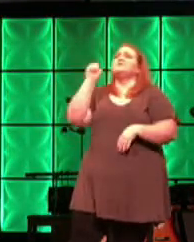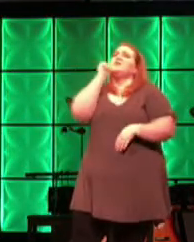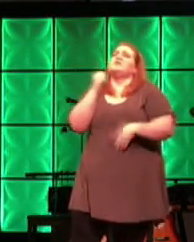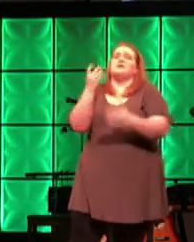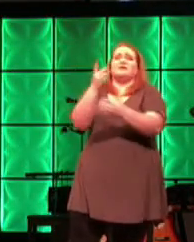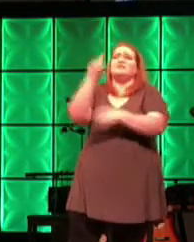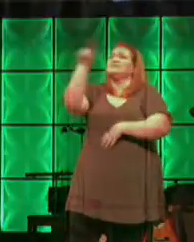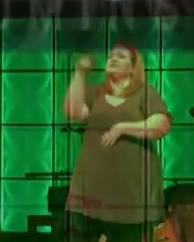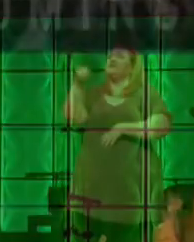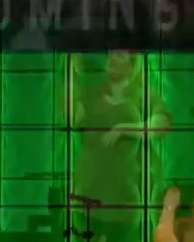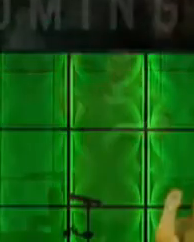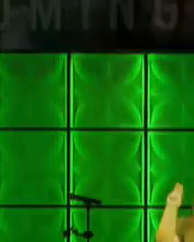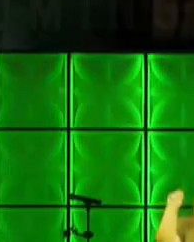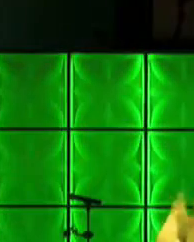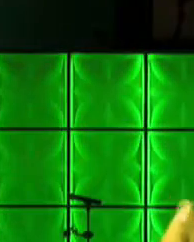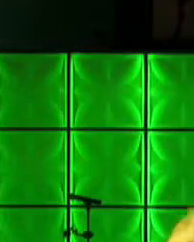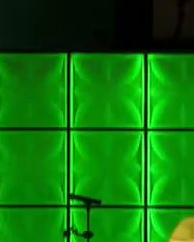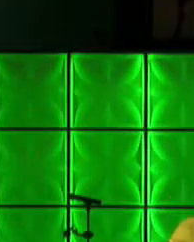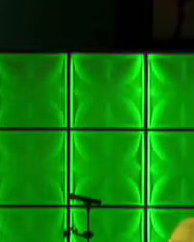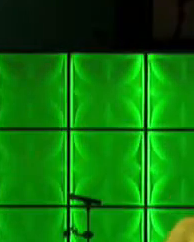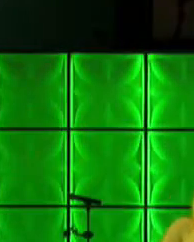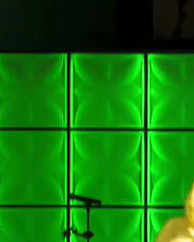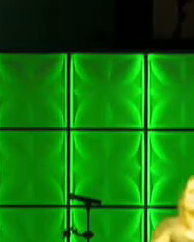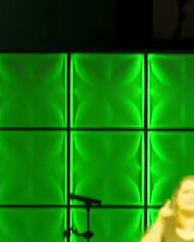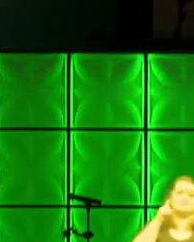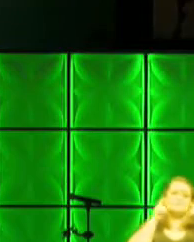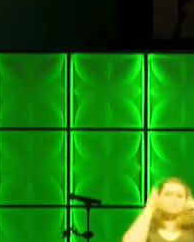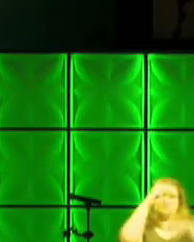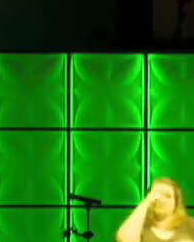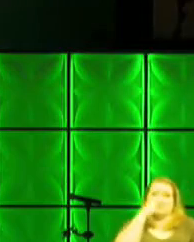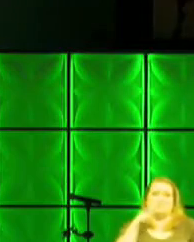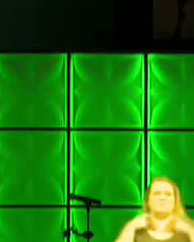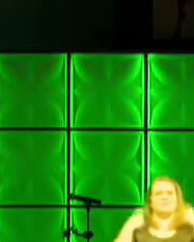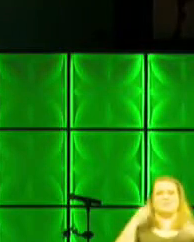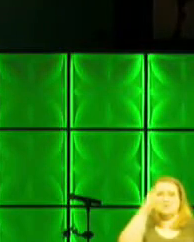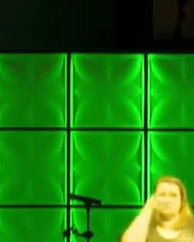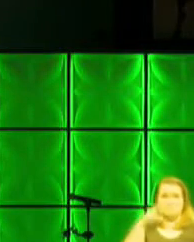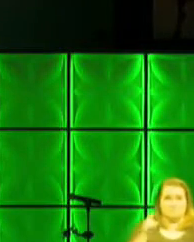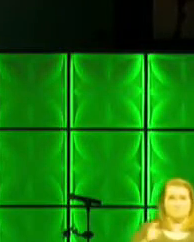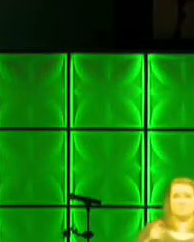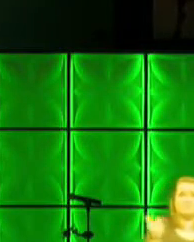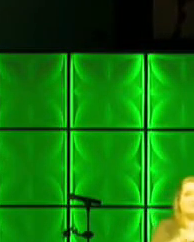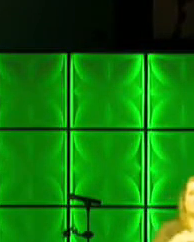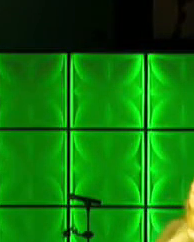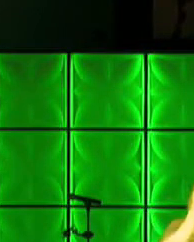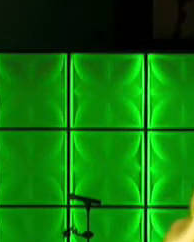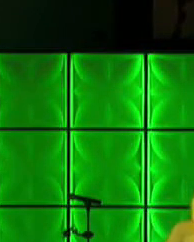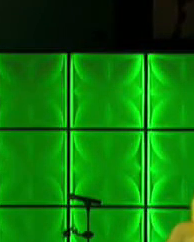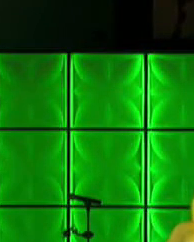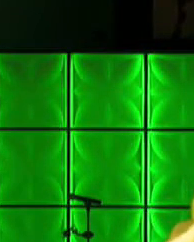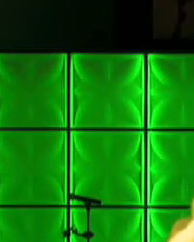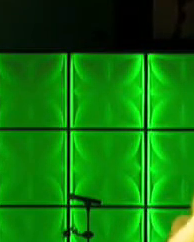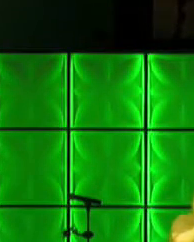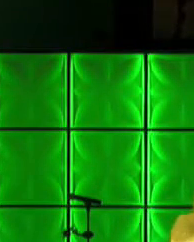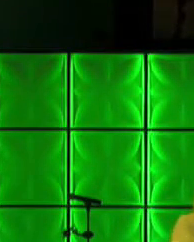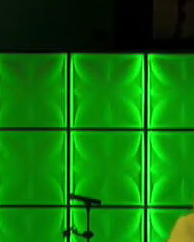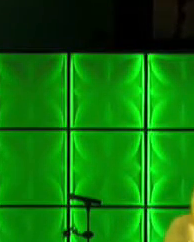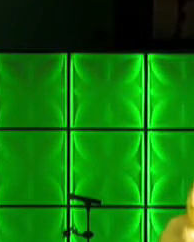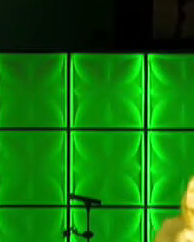daughter Zion to take the wicked Roman chariots away from Ephraim. Surely this Jesus was the one